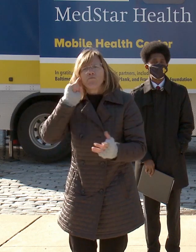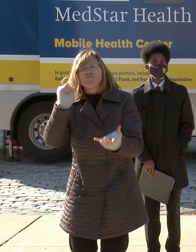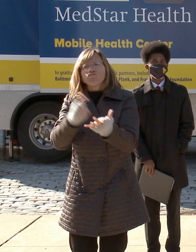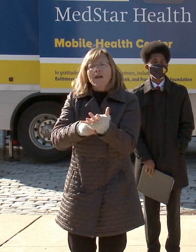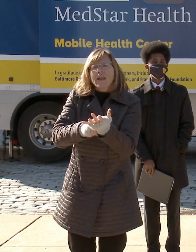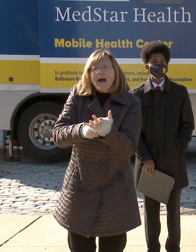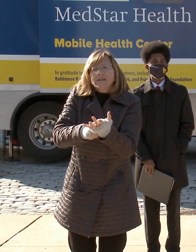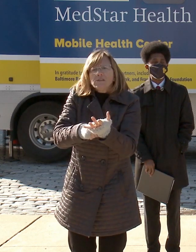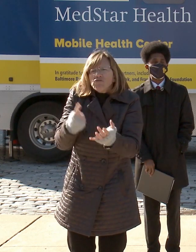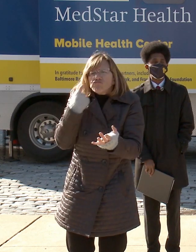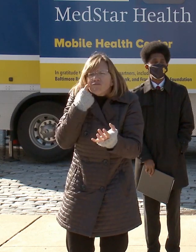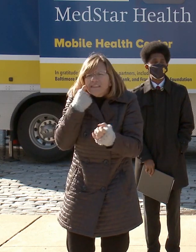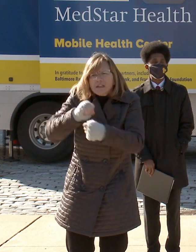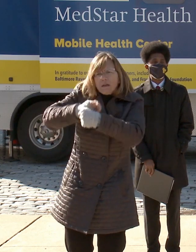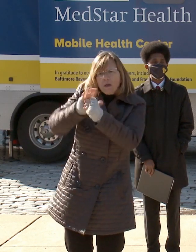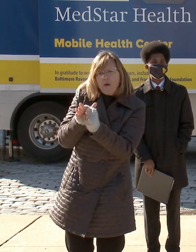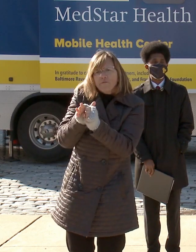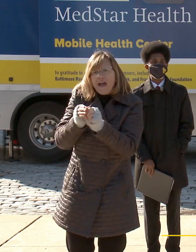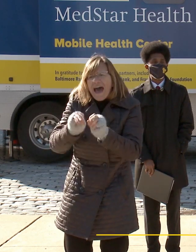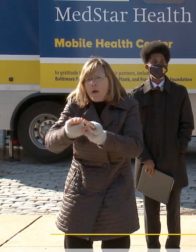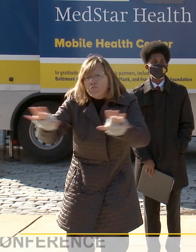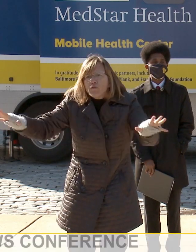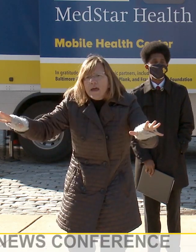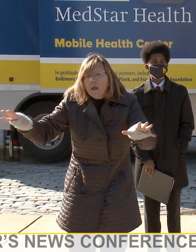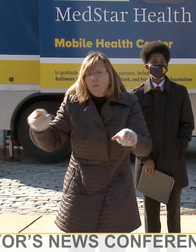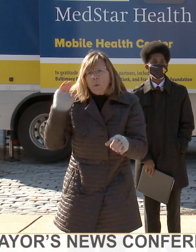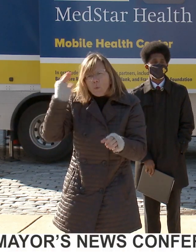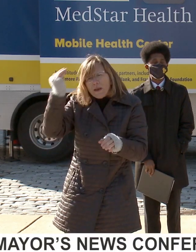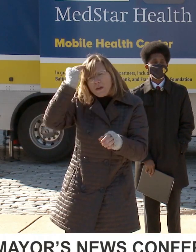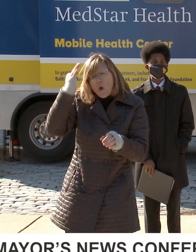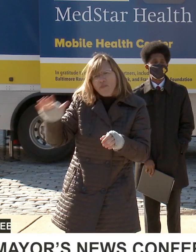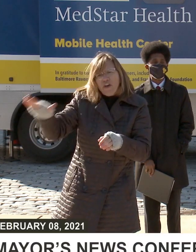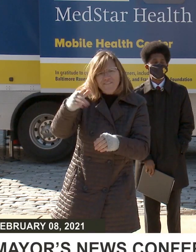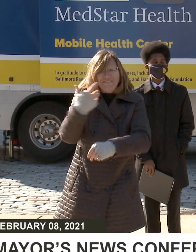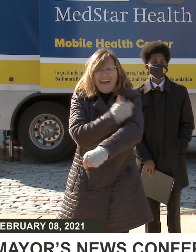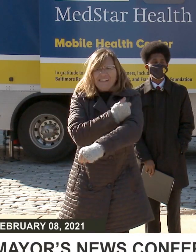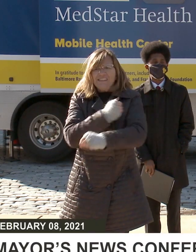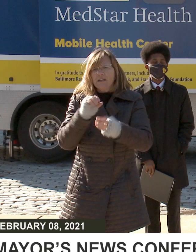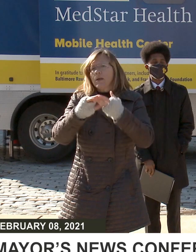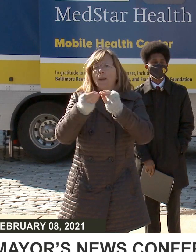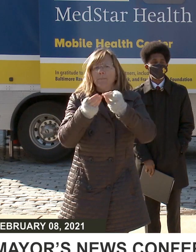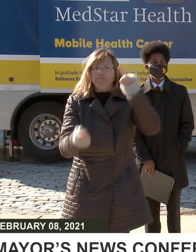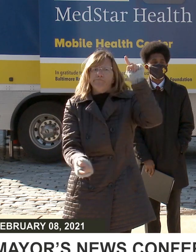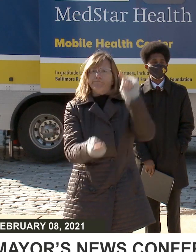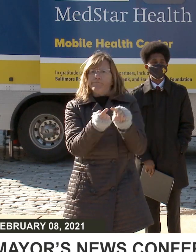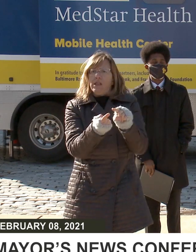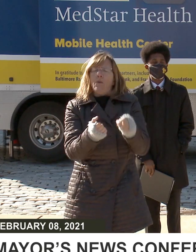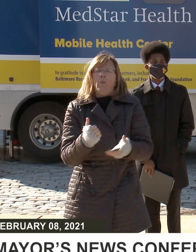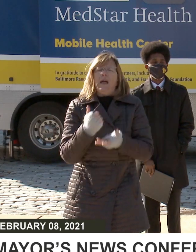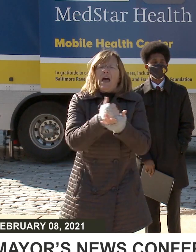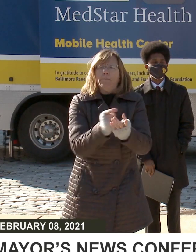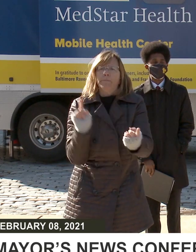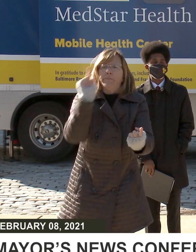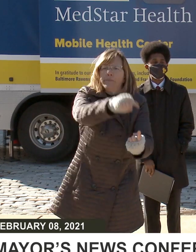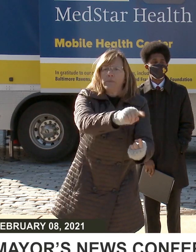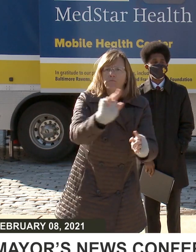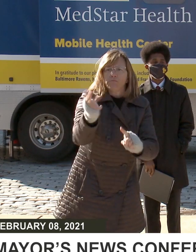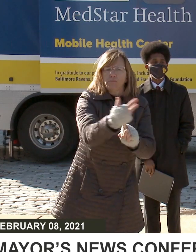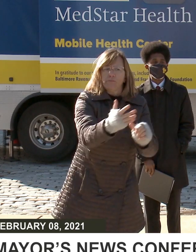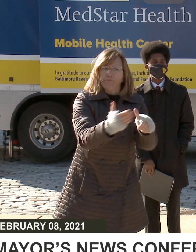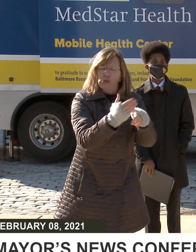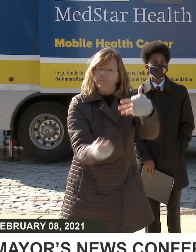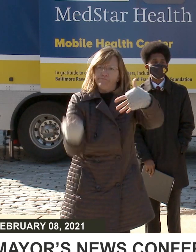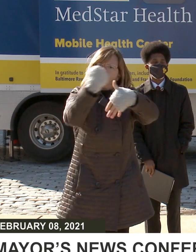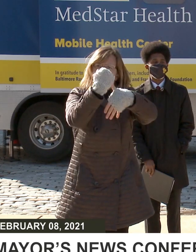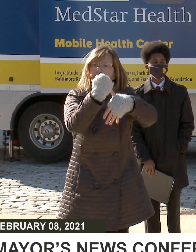and prioritize neighborhoods where we know vaccination rates are low. Per Maryland Department of Health guidance, the staff at these residential facilities during